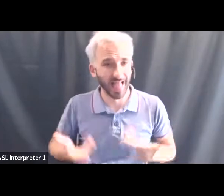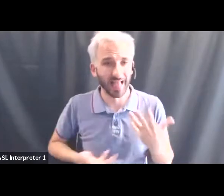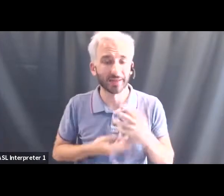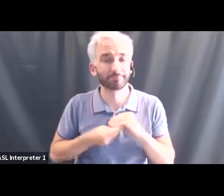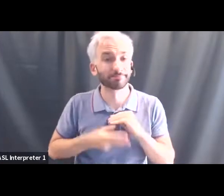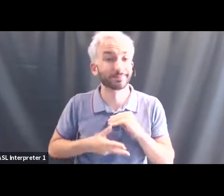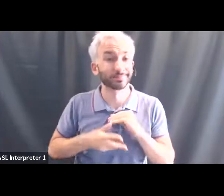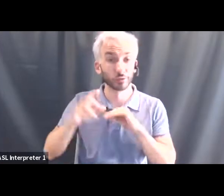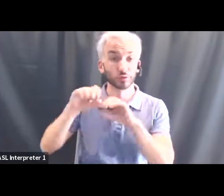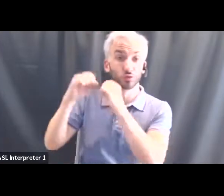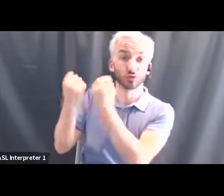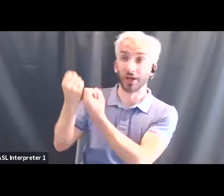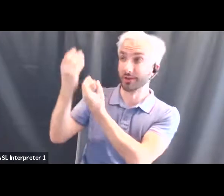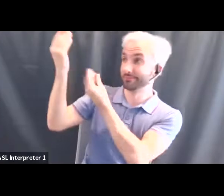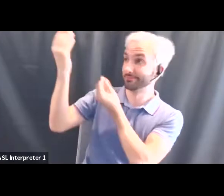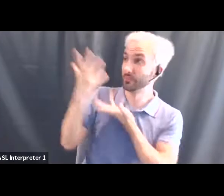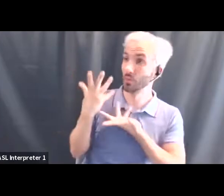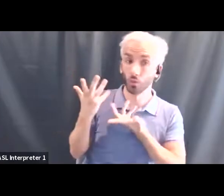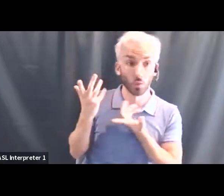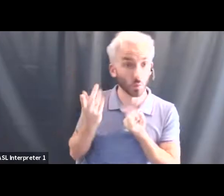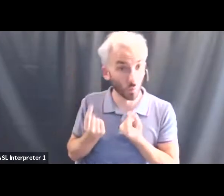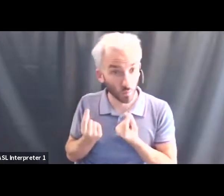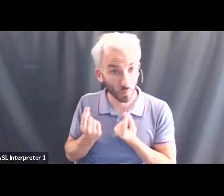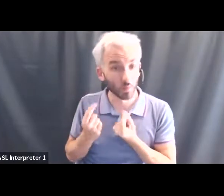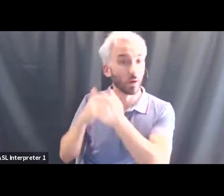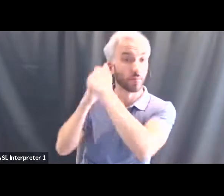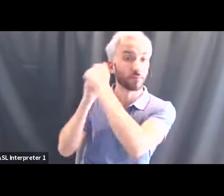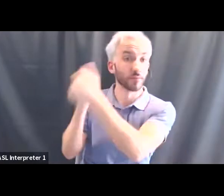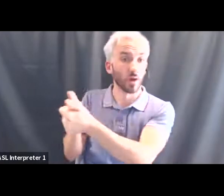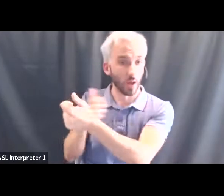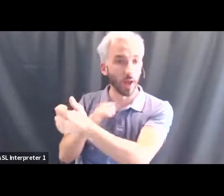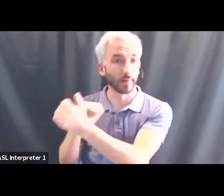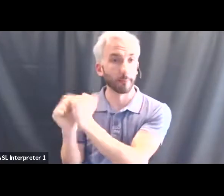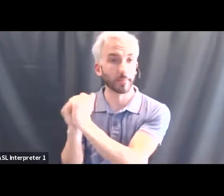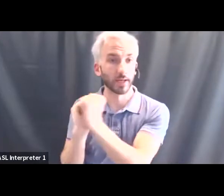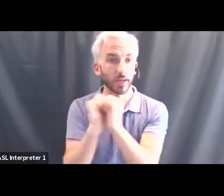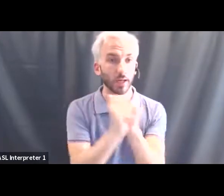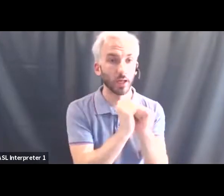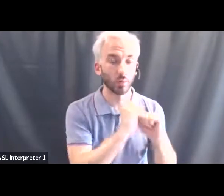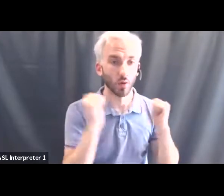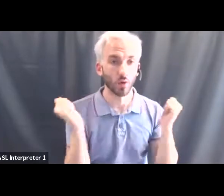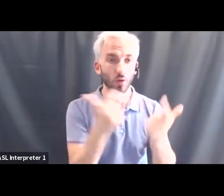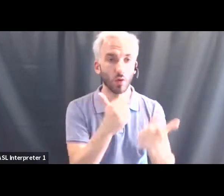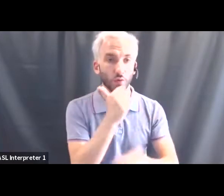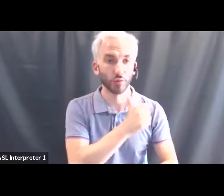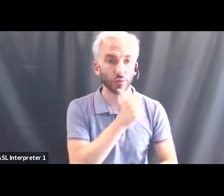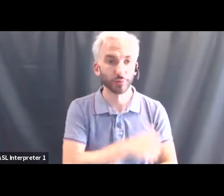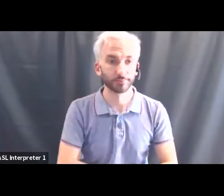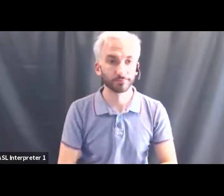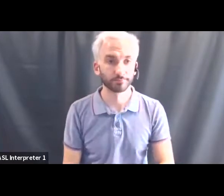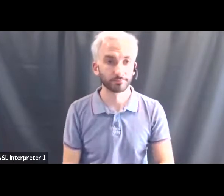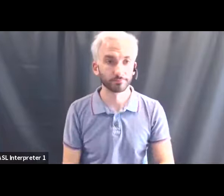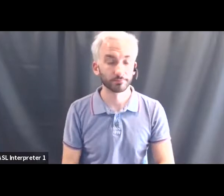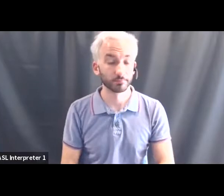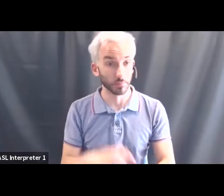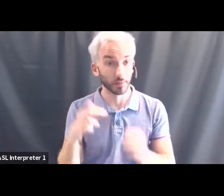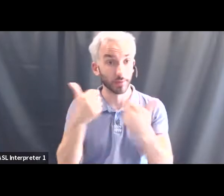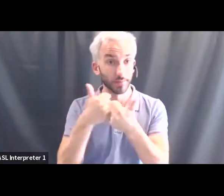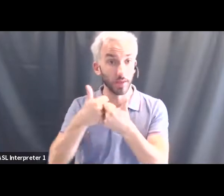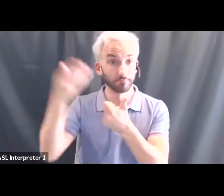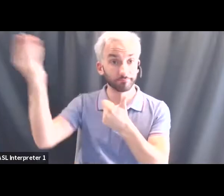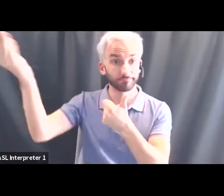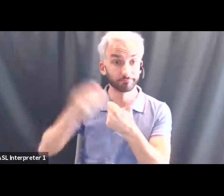society has told all of us young girls to do. I competed with every girl in sight. According to the rules of the game I was